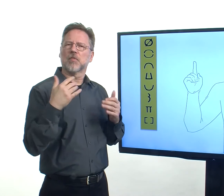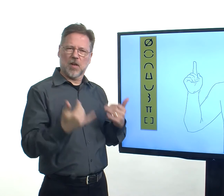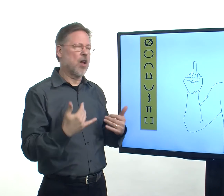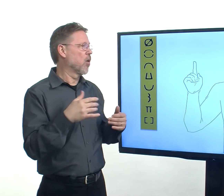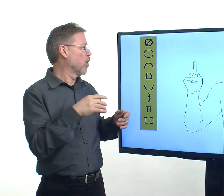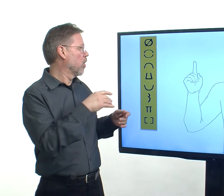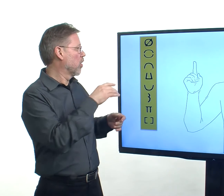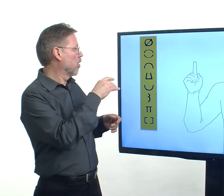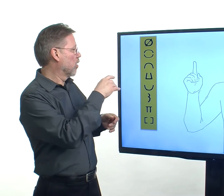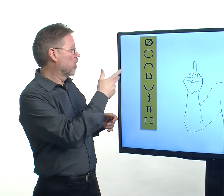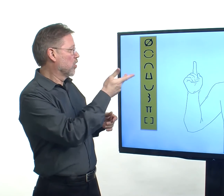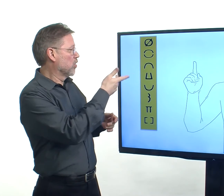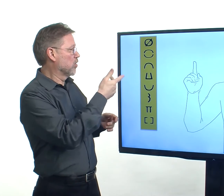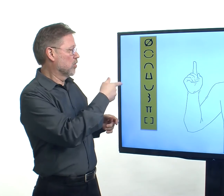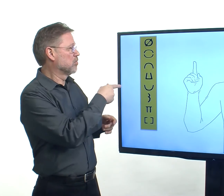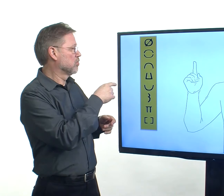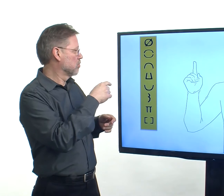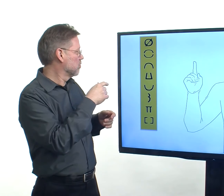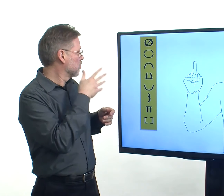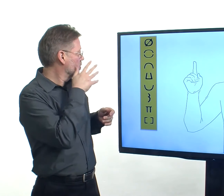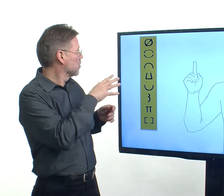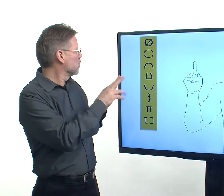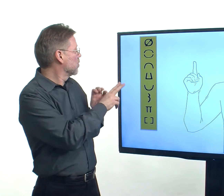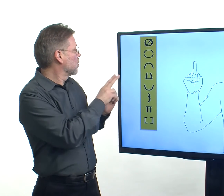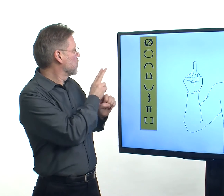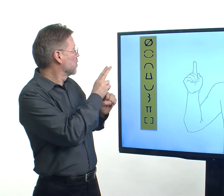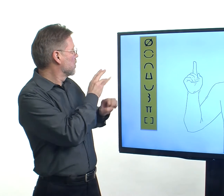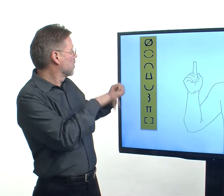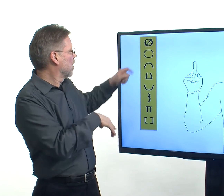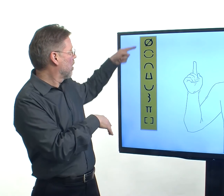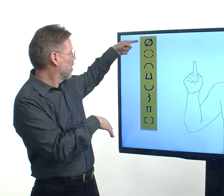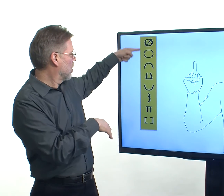The DASL team used these symbols,